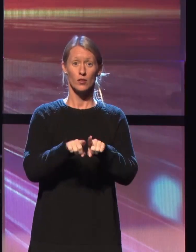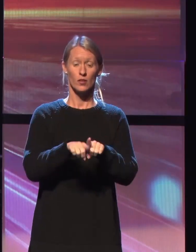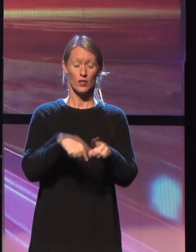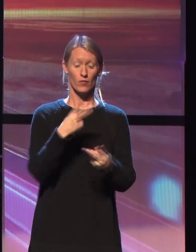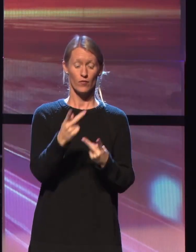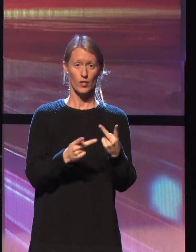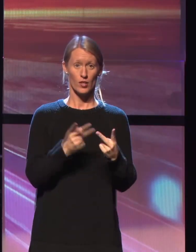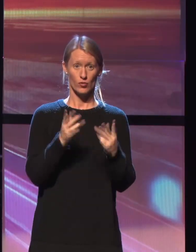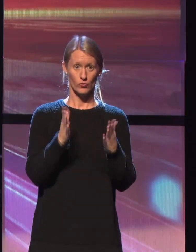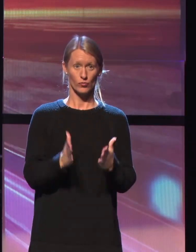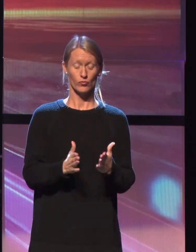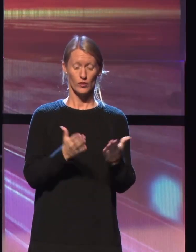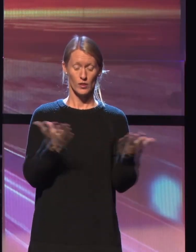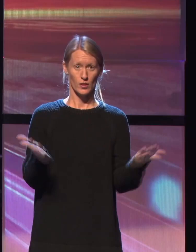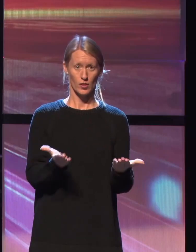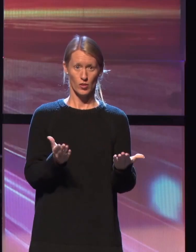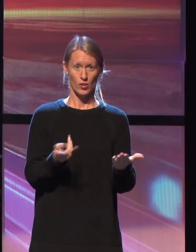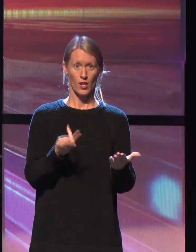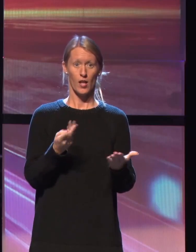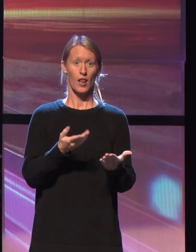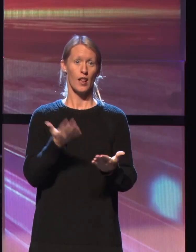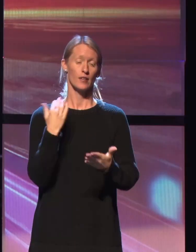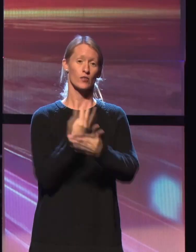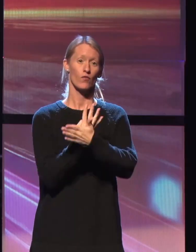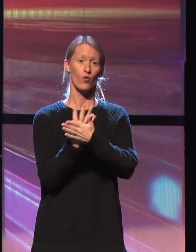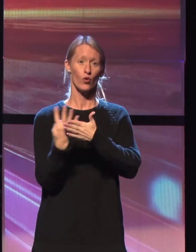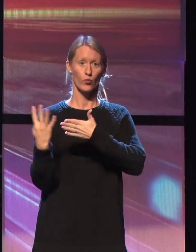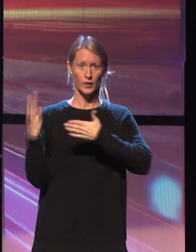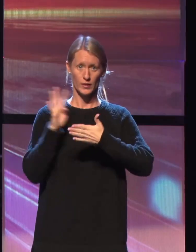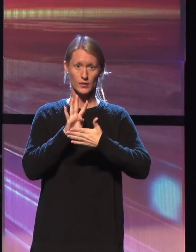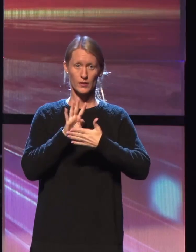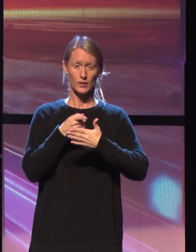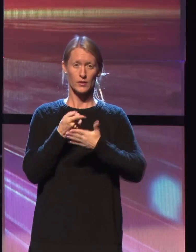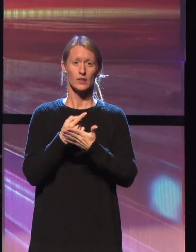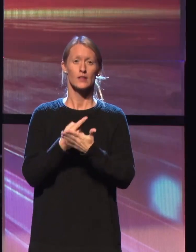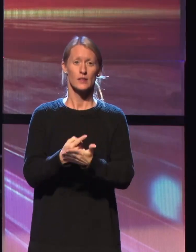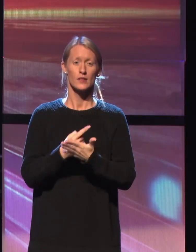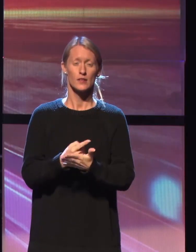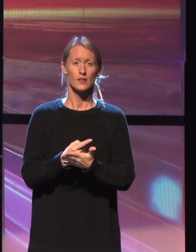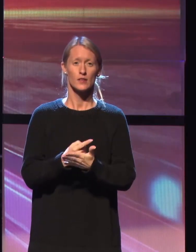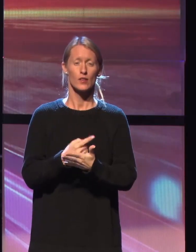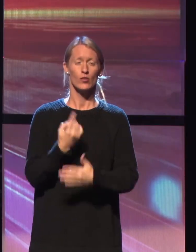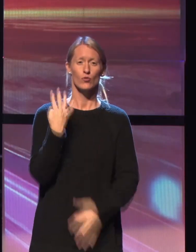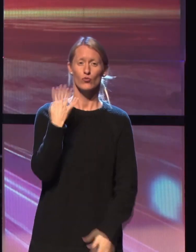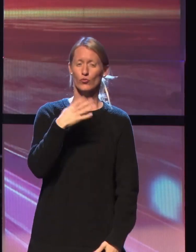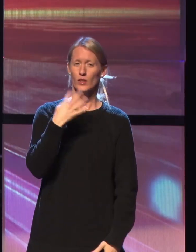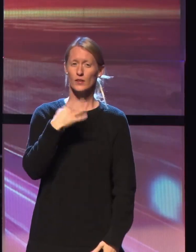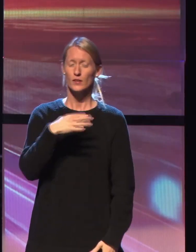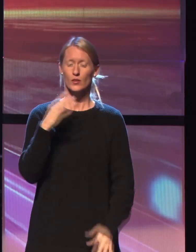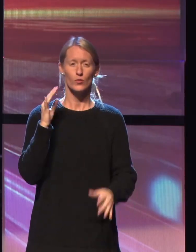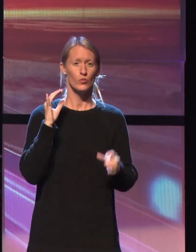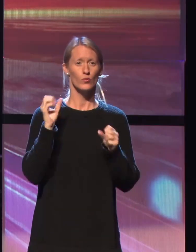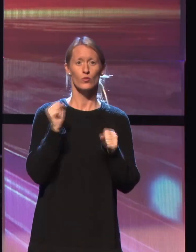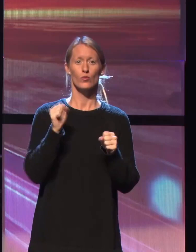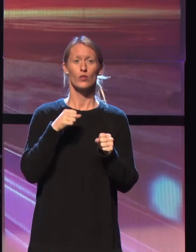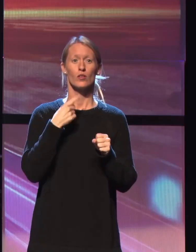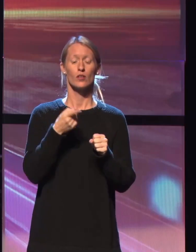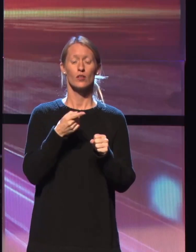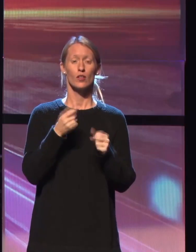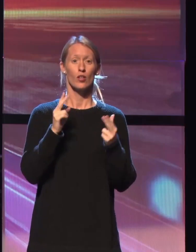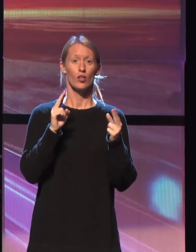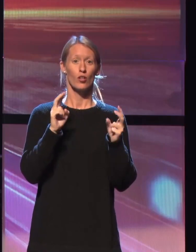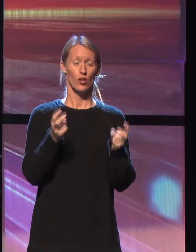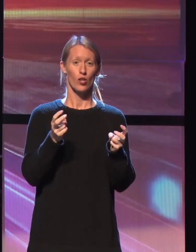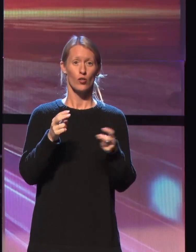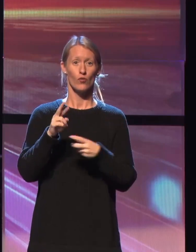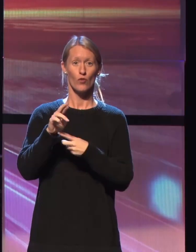weeks digging into this crazy text that's found in the Christian scripture, the New Testament, called the Revelation. If you don't know